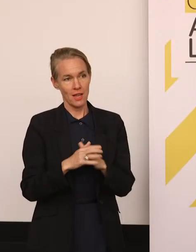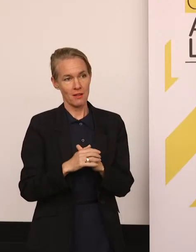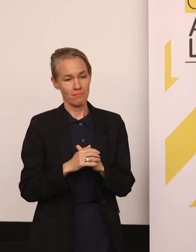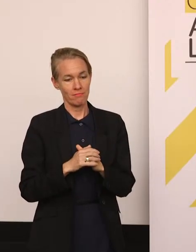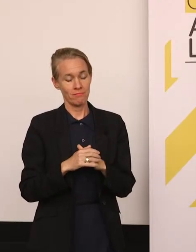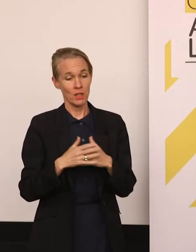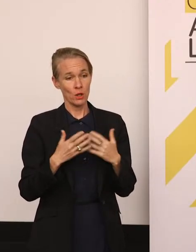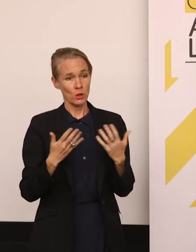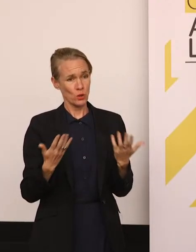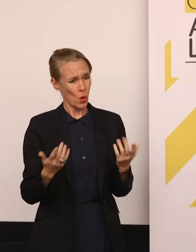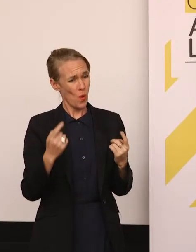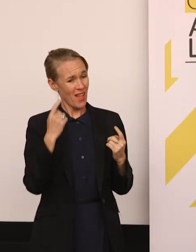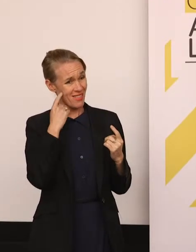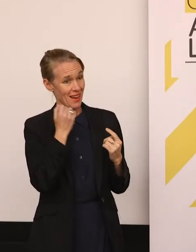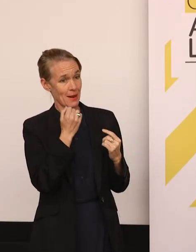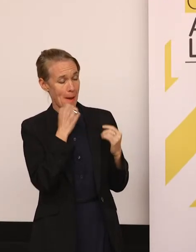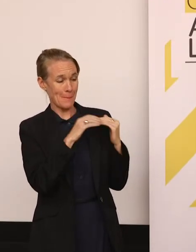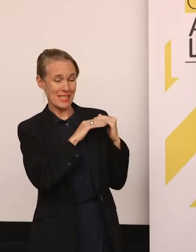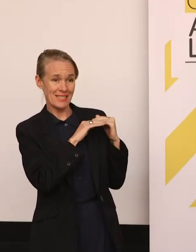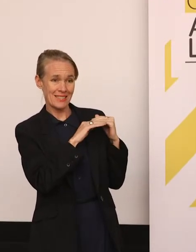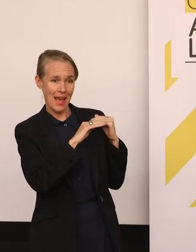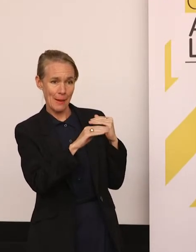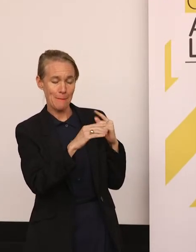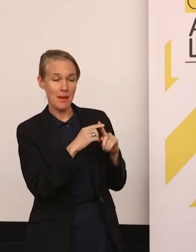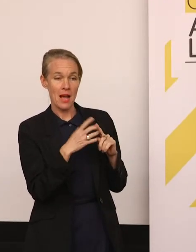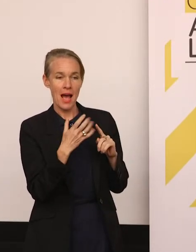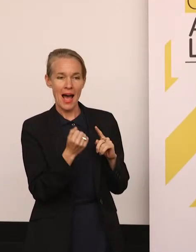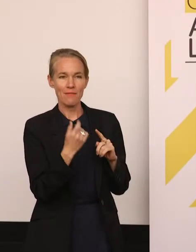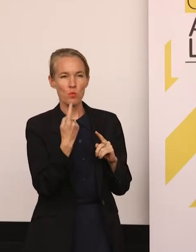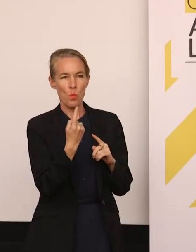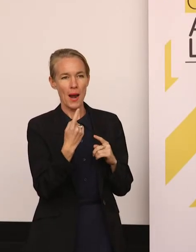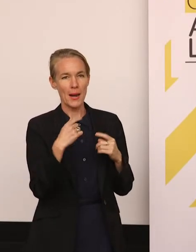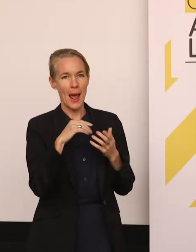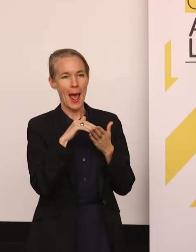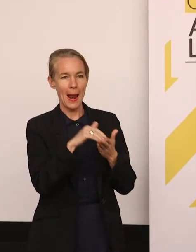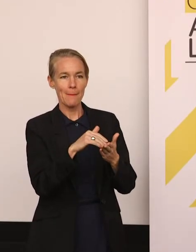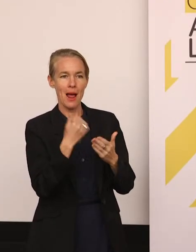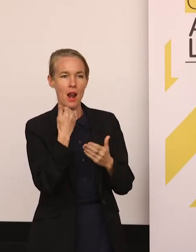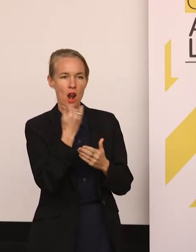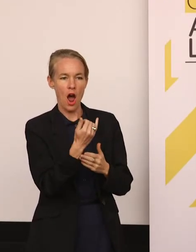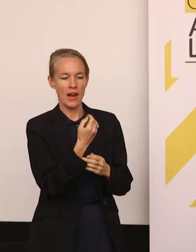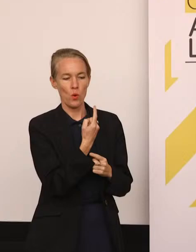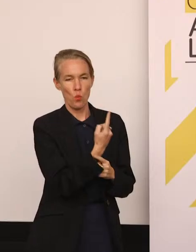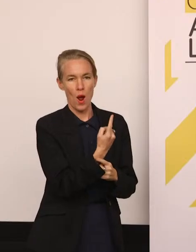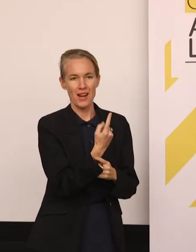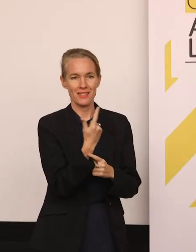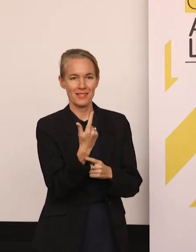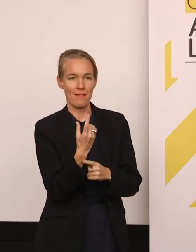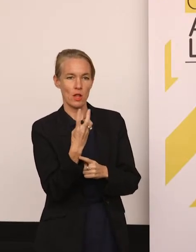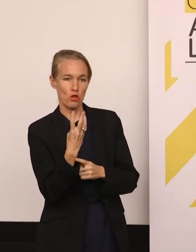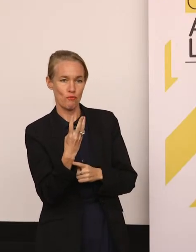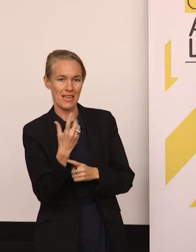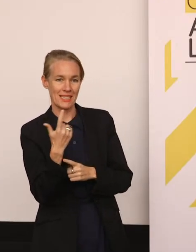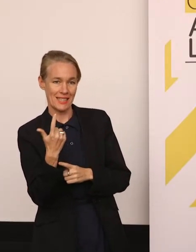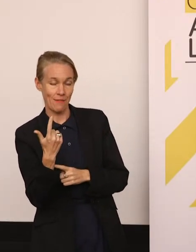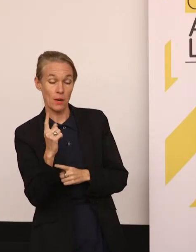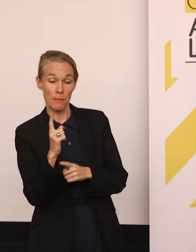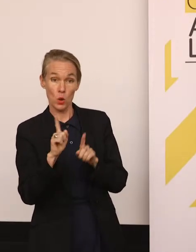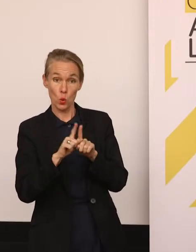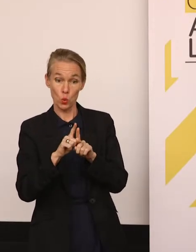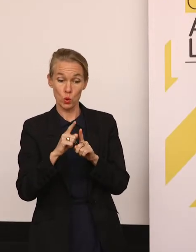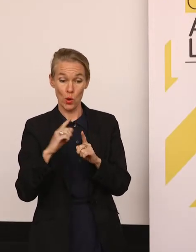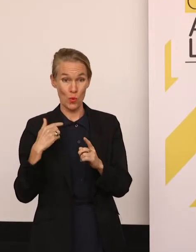obviously the helpline, the 1737 helpline, but we also stood up some additional